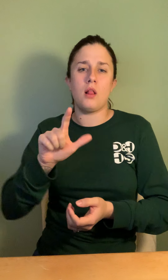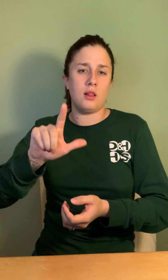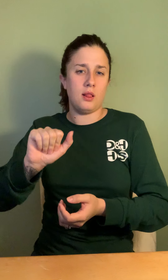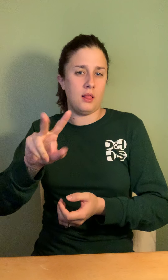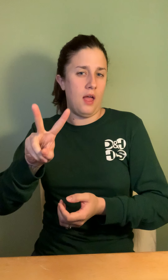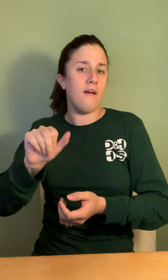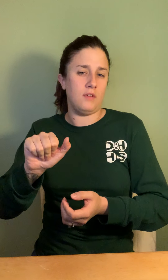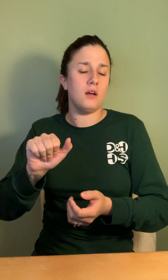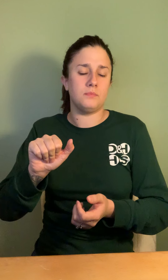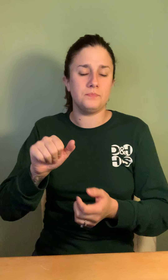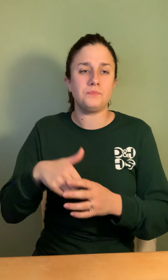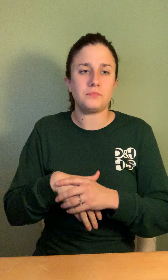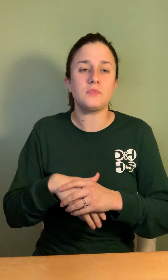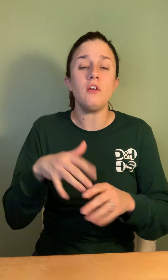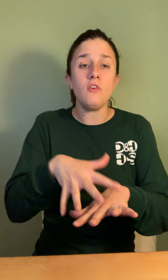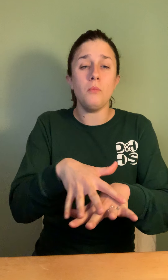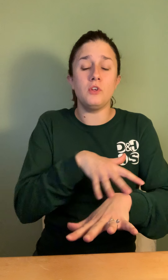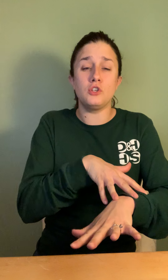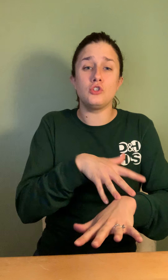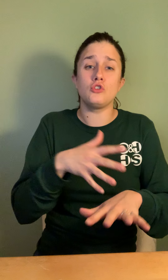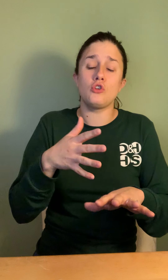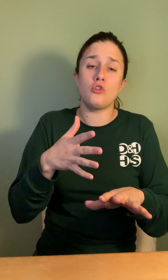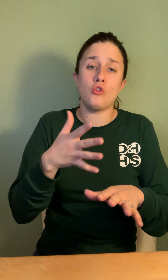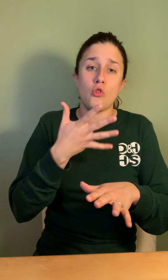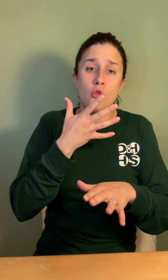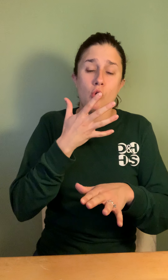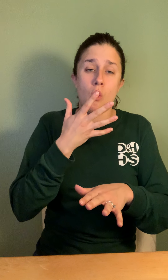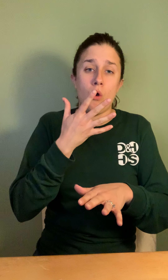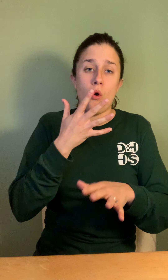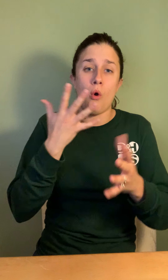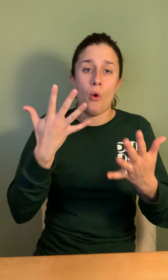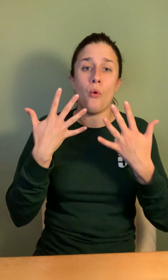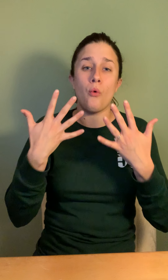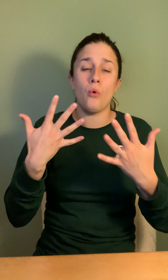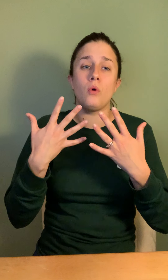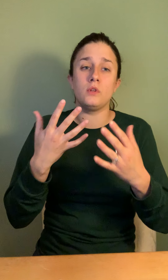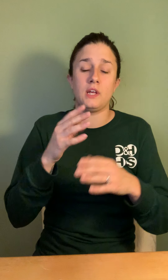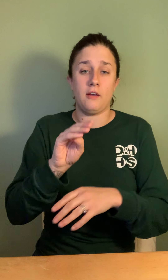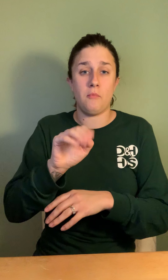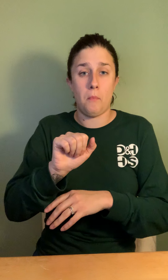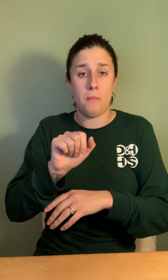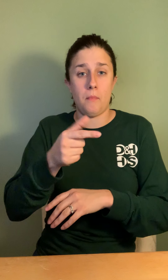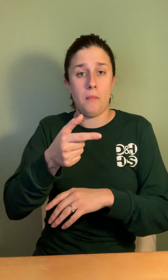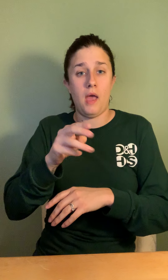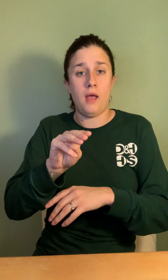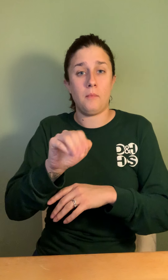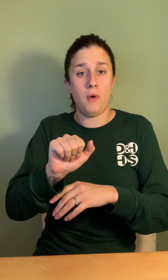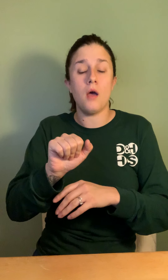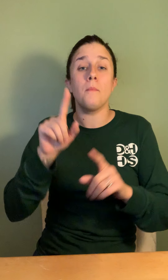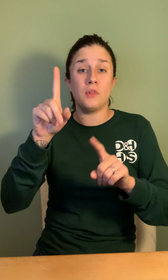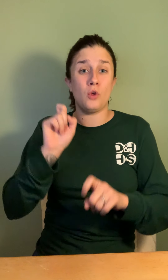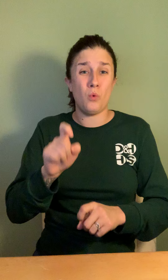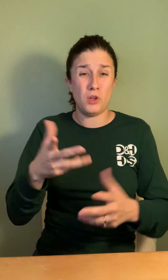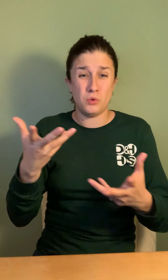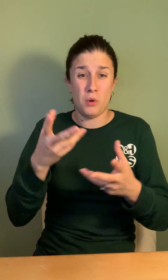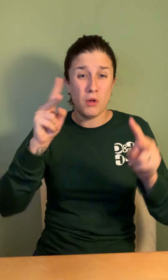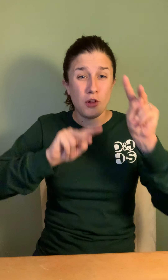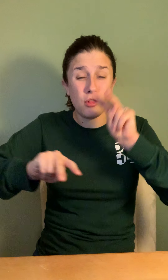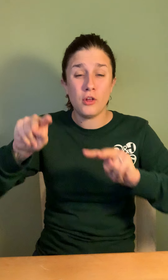the slow cooling of magma. But the question we want to look at now is, well, what can happen